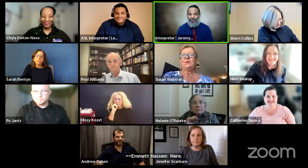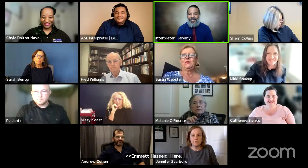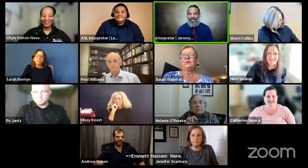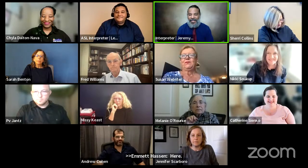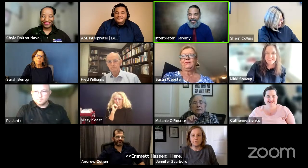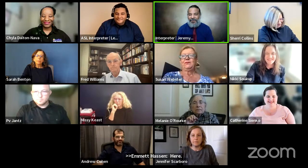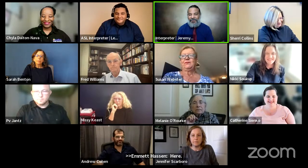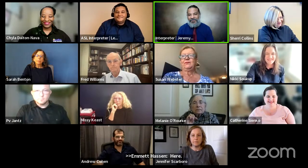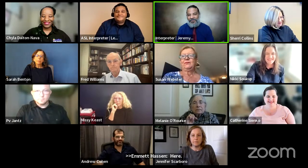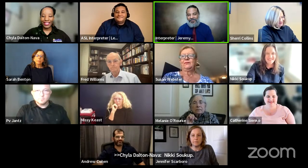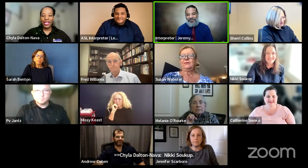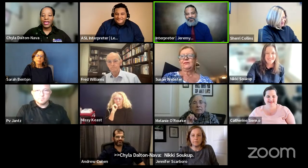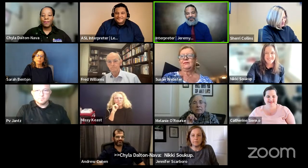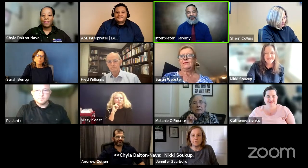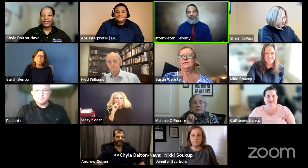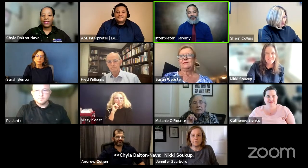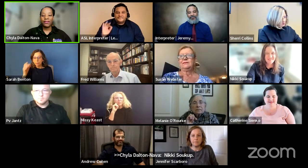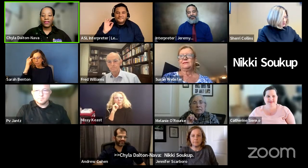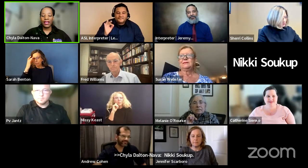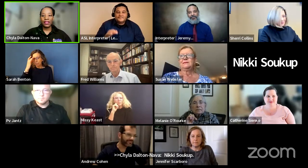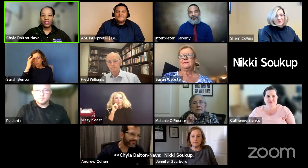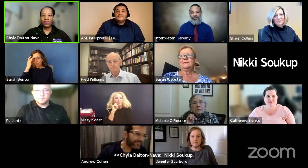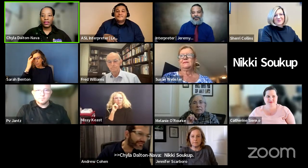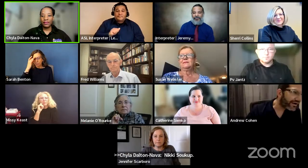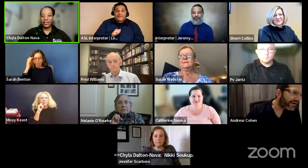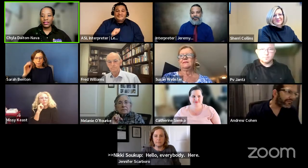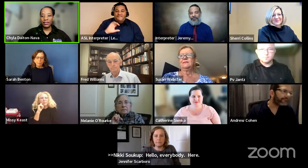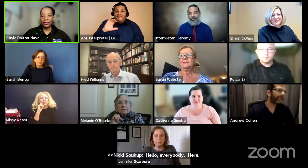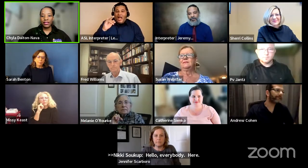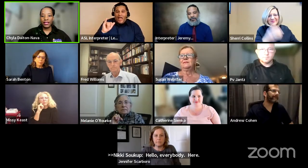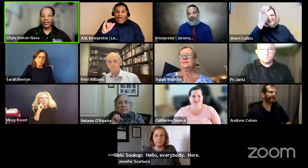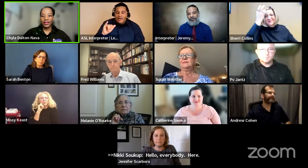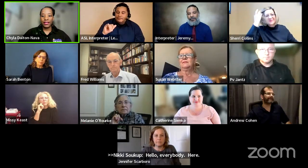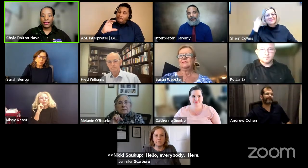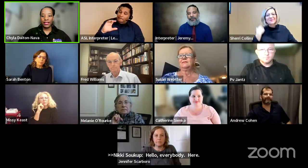Hello, everybody. Here. Myself, Kyla Dalton Nava.